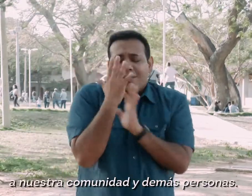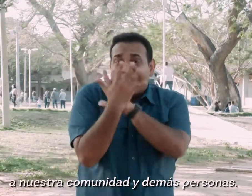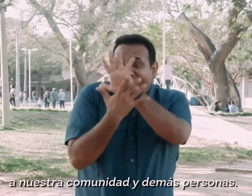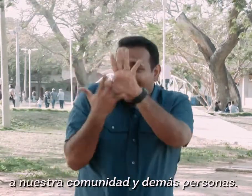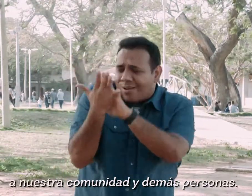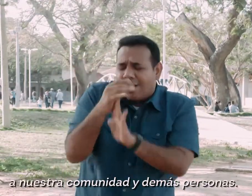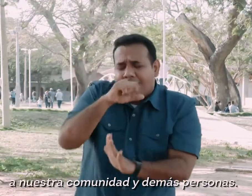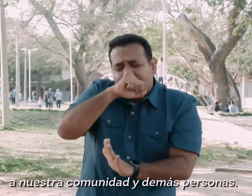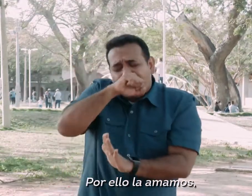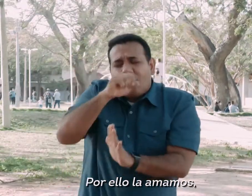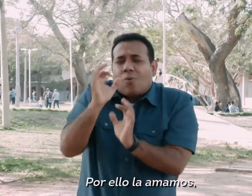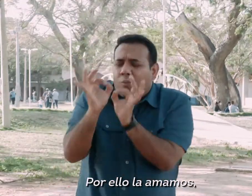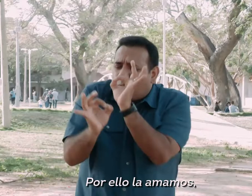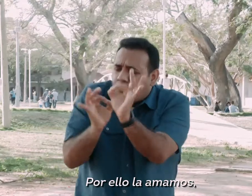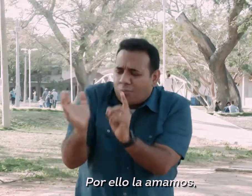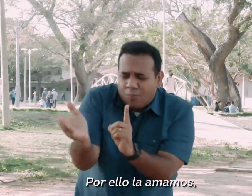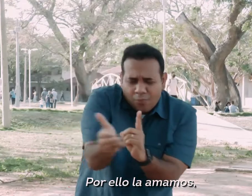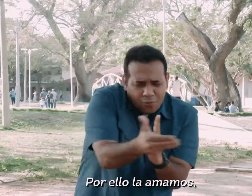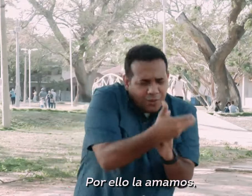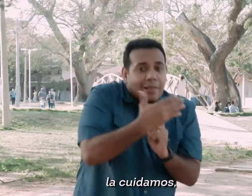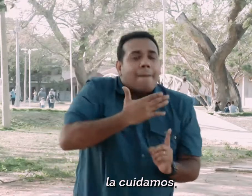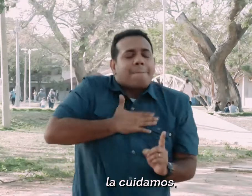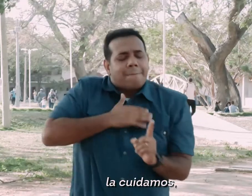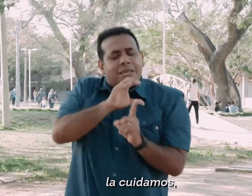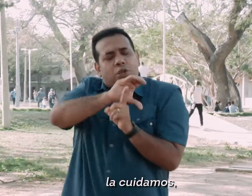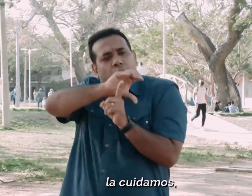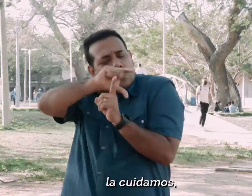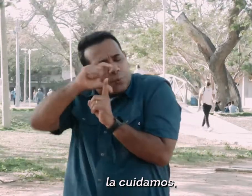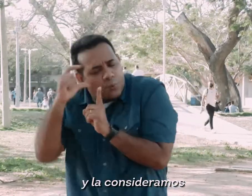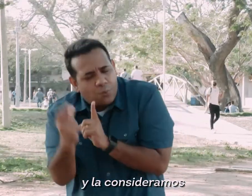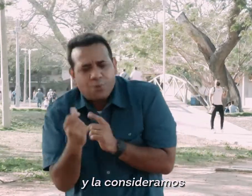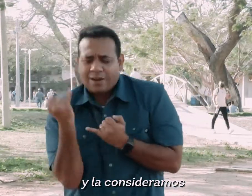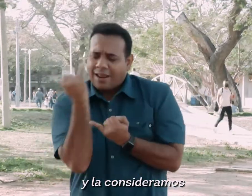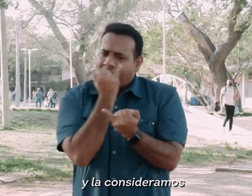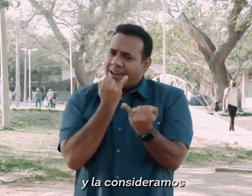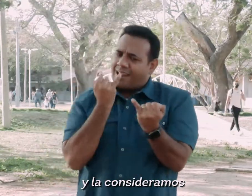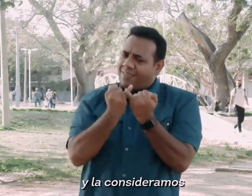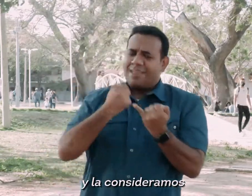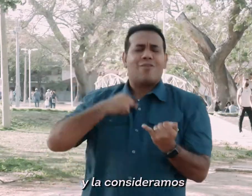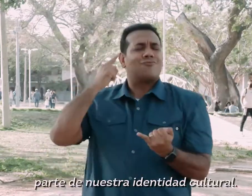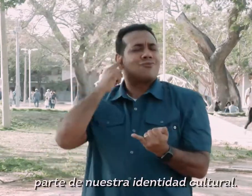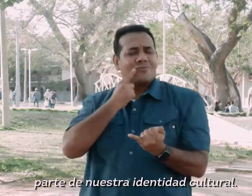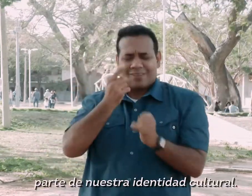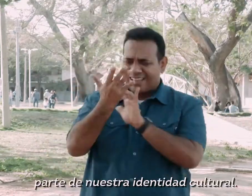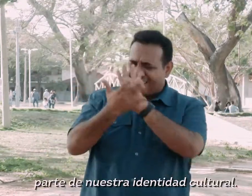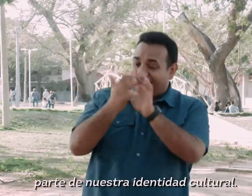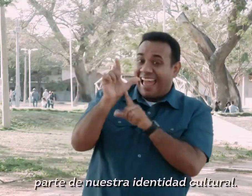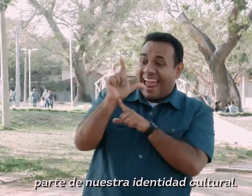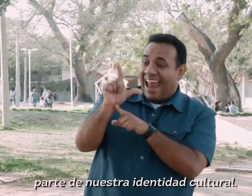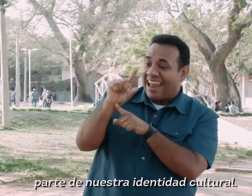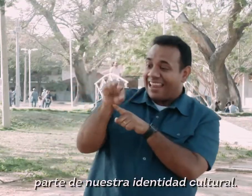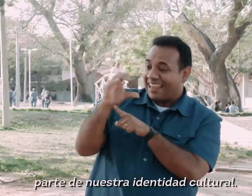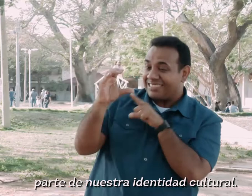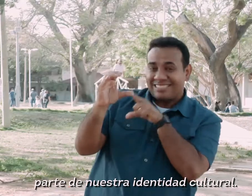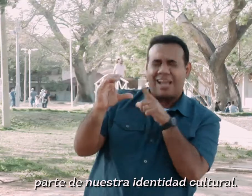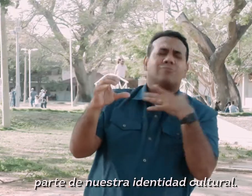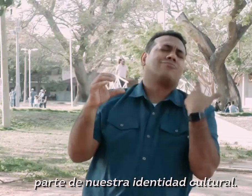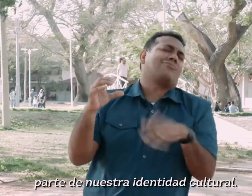demás personas. Por ello la amamos, la cuidamos y la consideramos parte de nuestra identidad cultural.